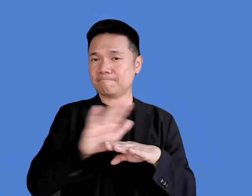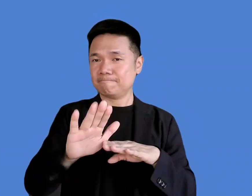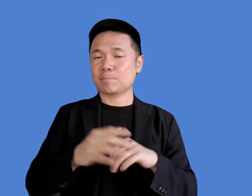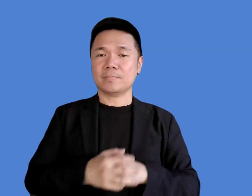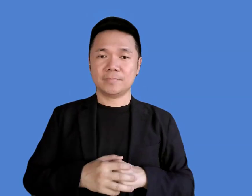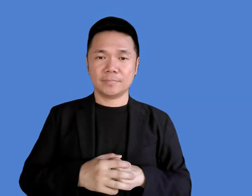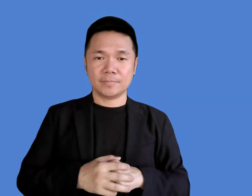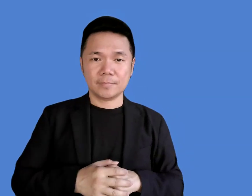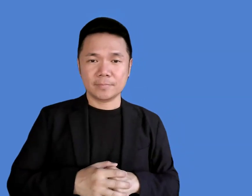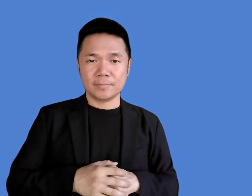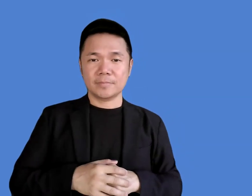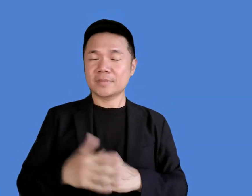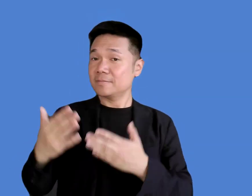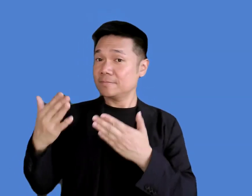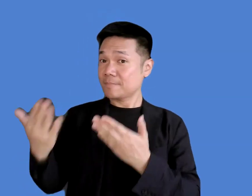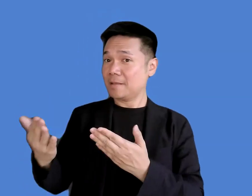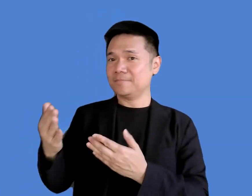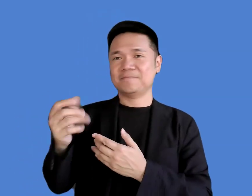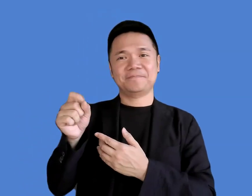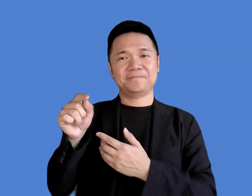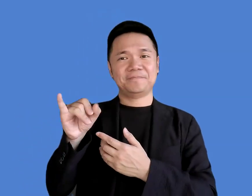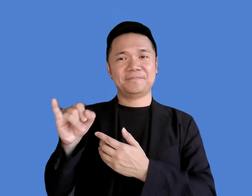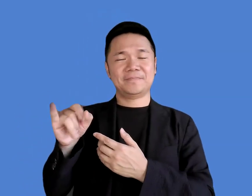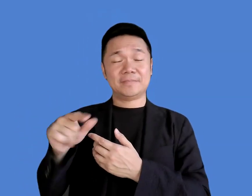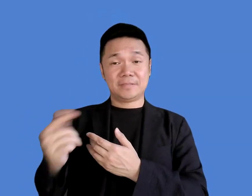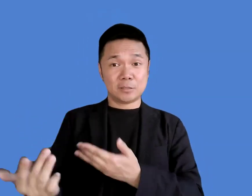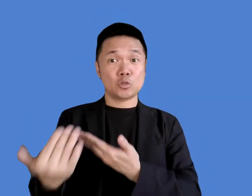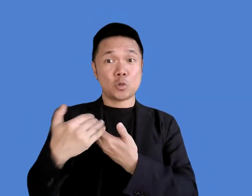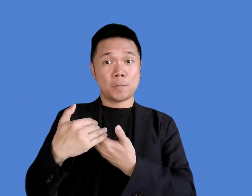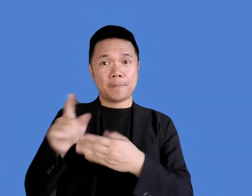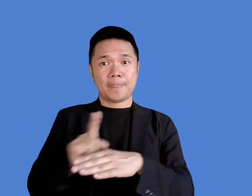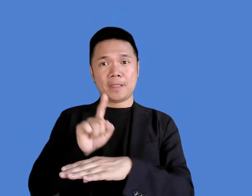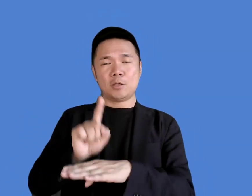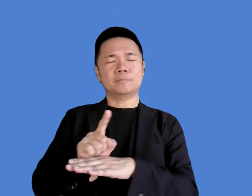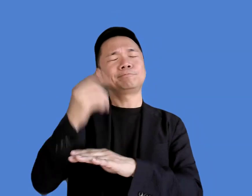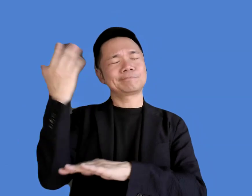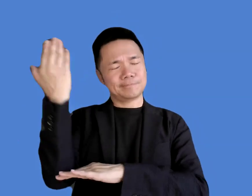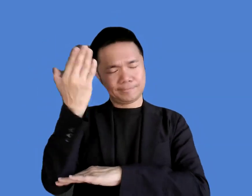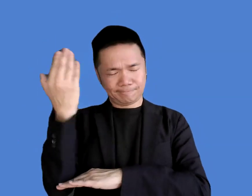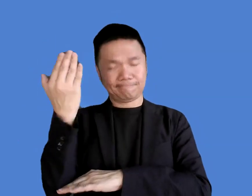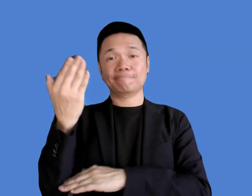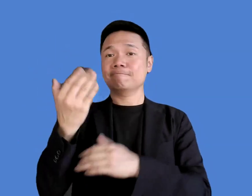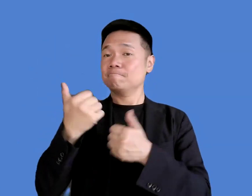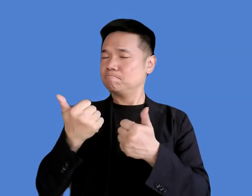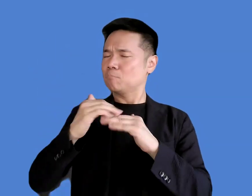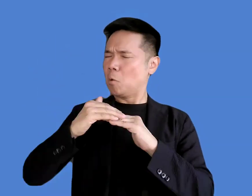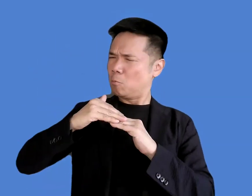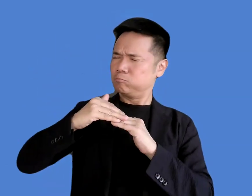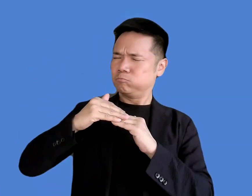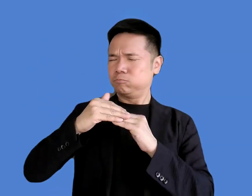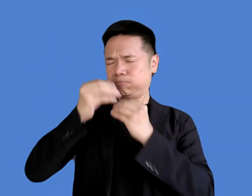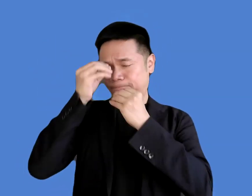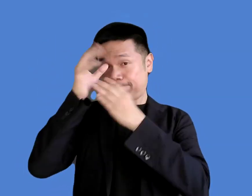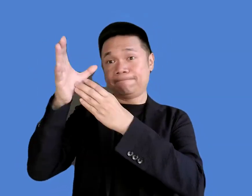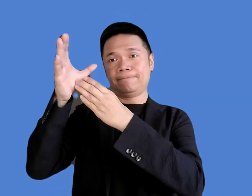Maharan, you have joined us today, and I'm sure you will be talking at length, but let me put forward the question to